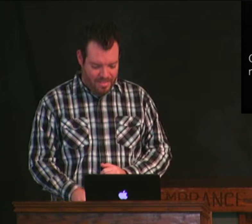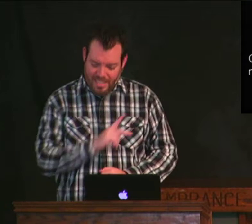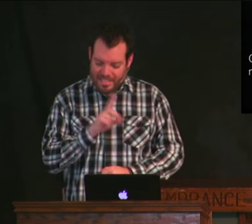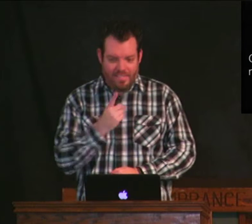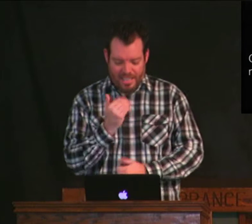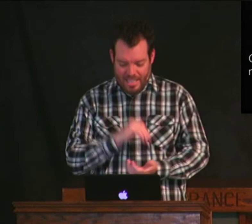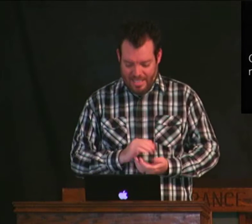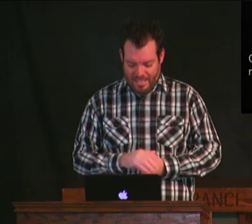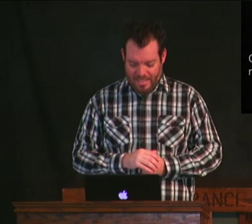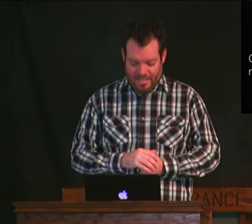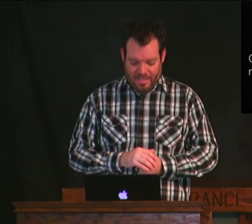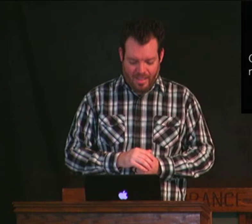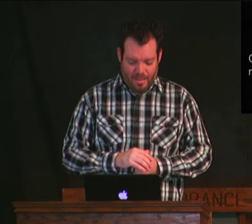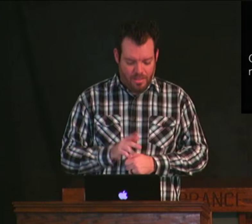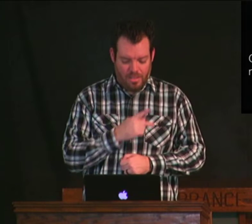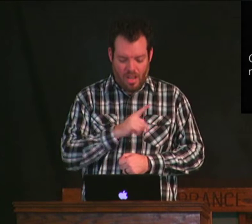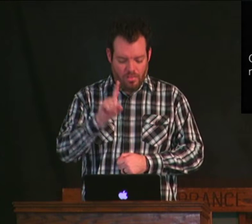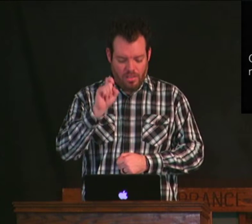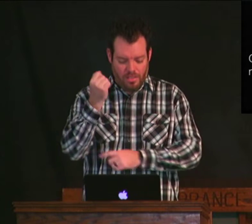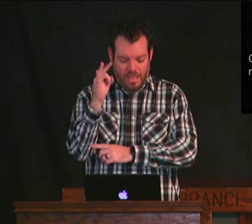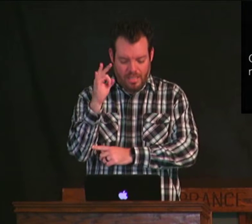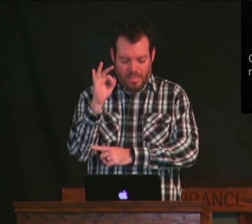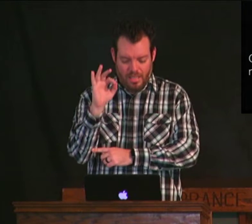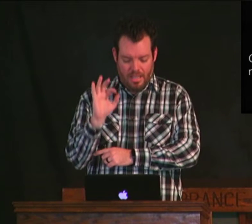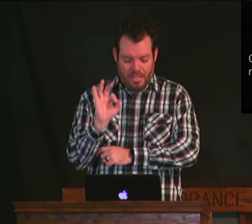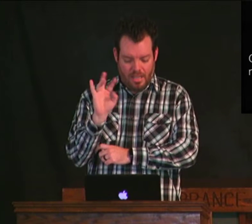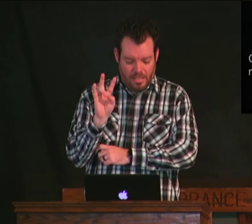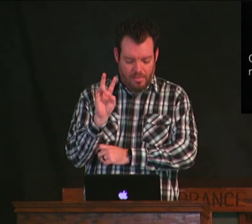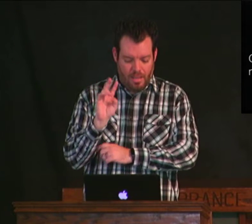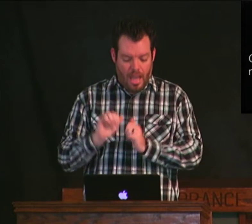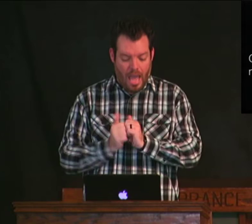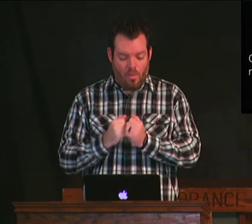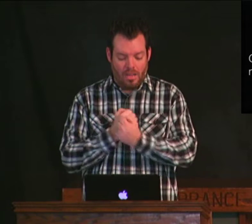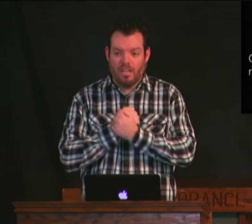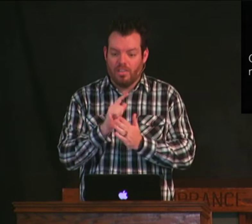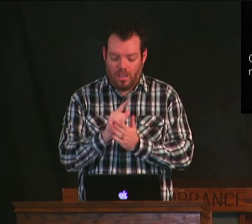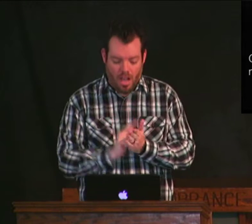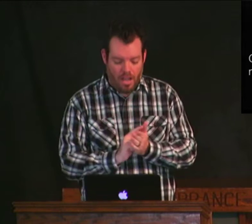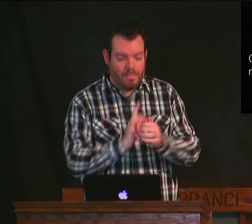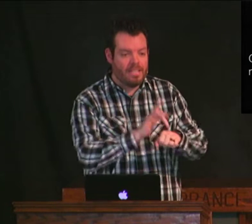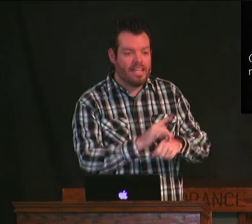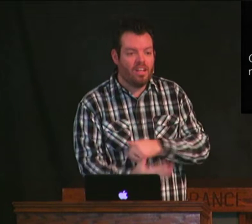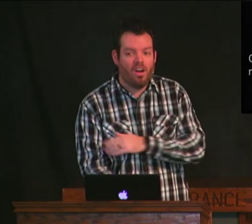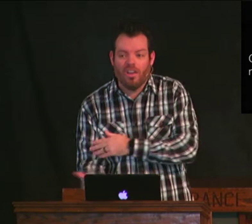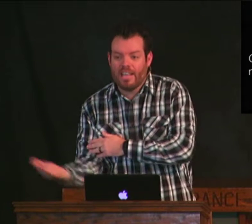King David again, for Psalms 119:97. How I love your law and meditate it all day